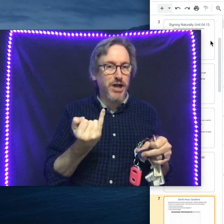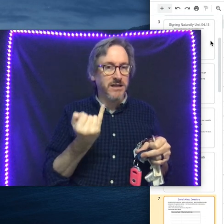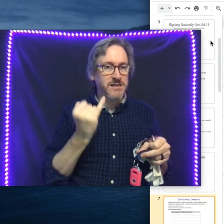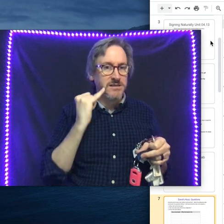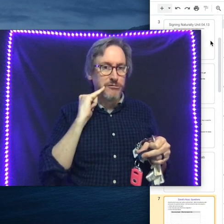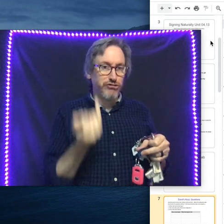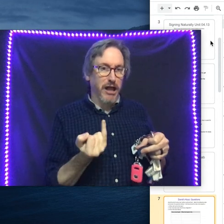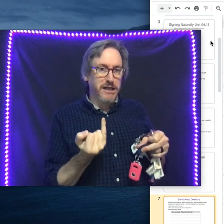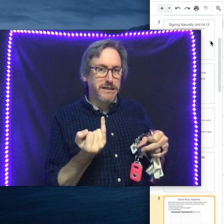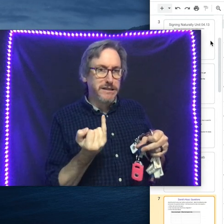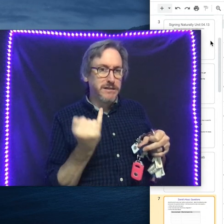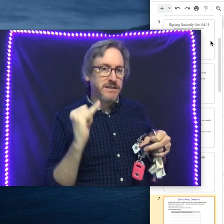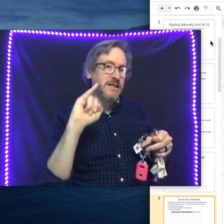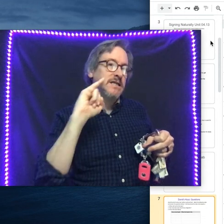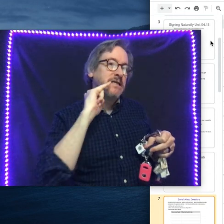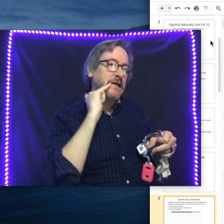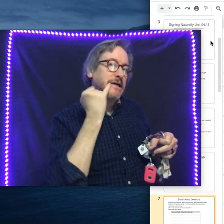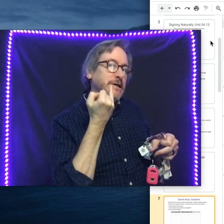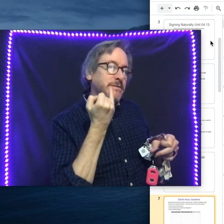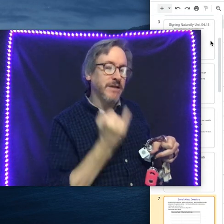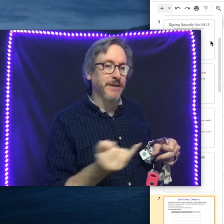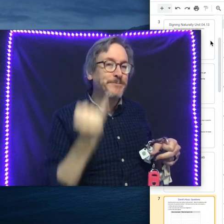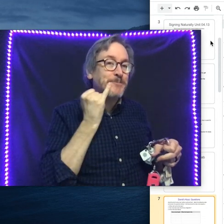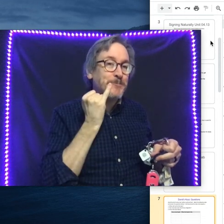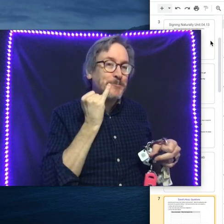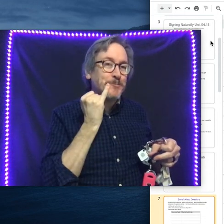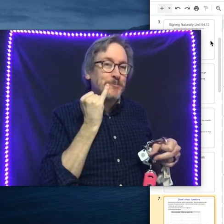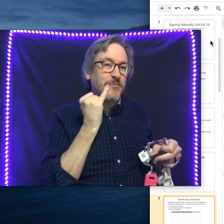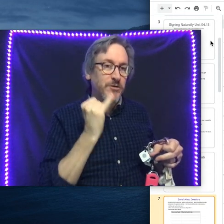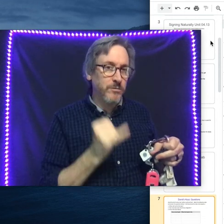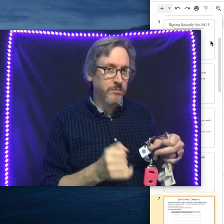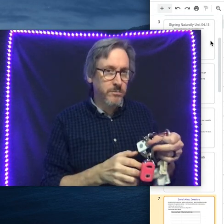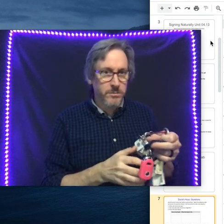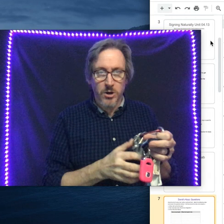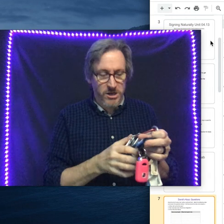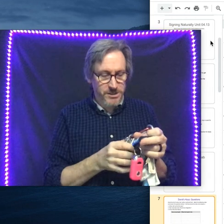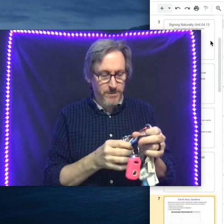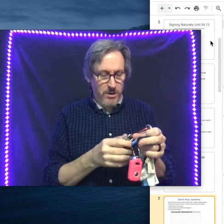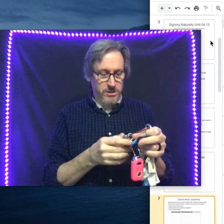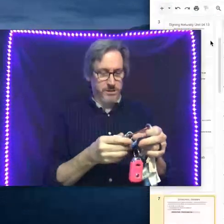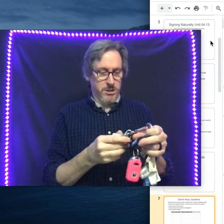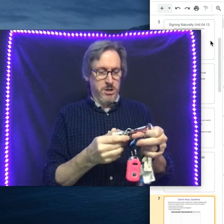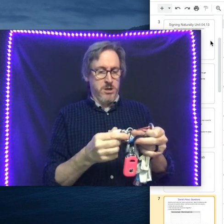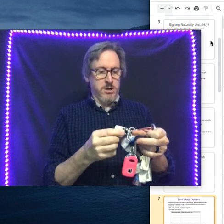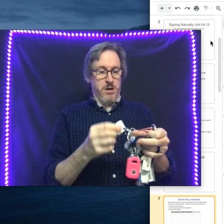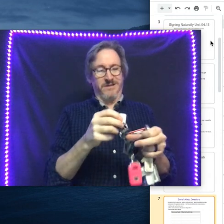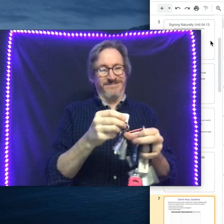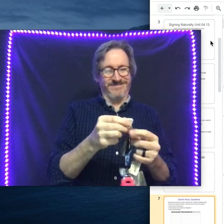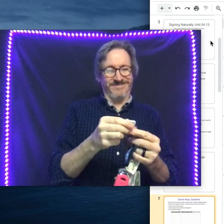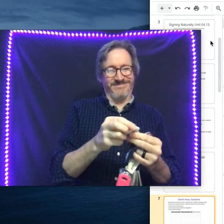for jealous. Jealous. Like, if you know Austin Powers.